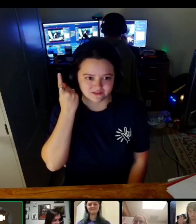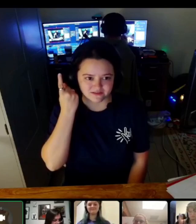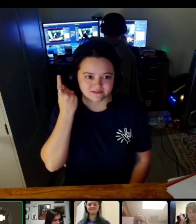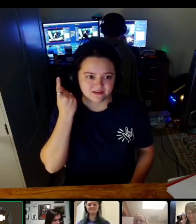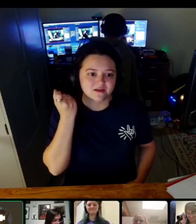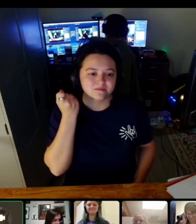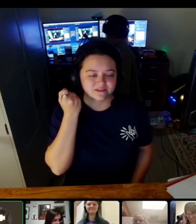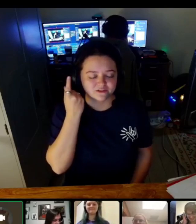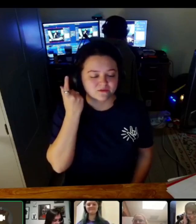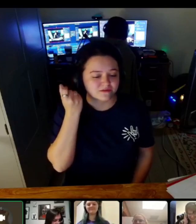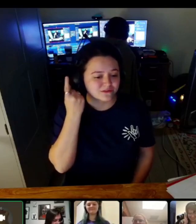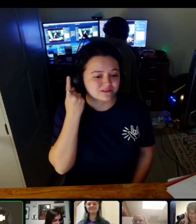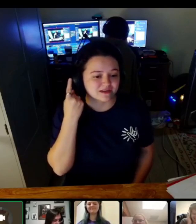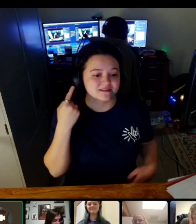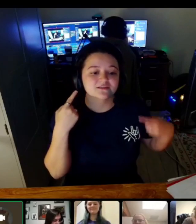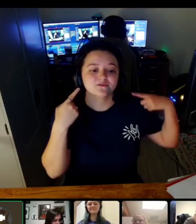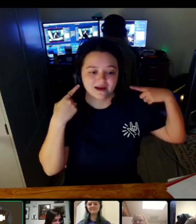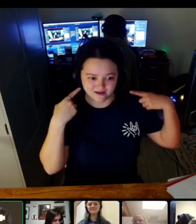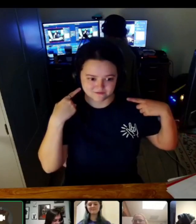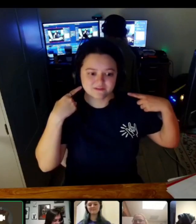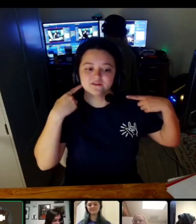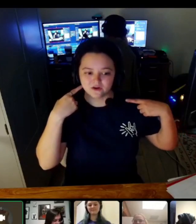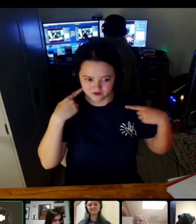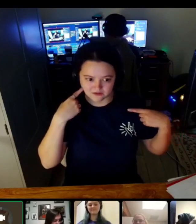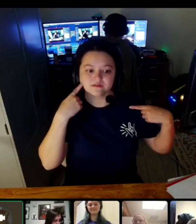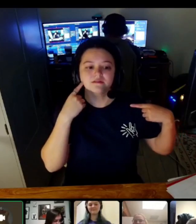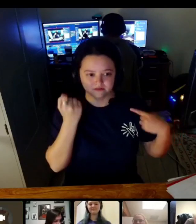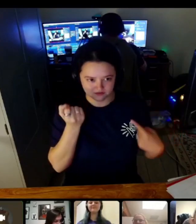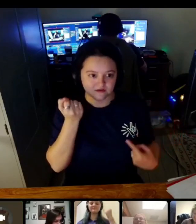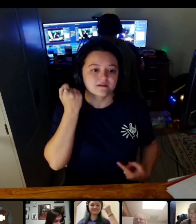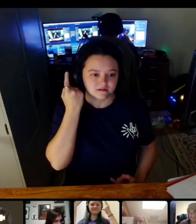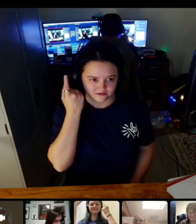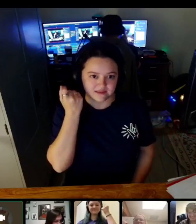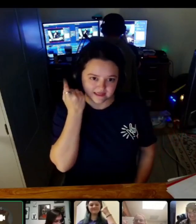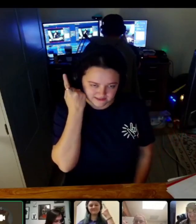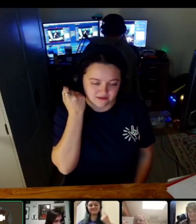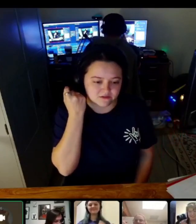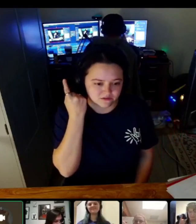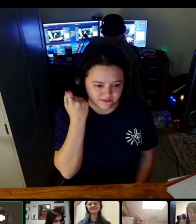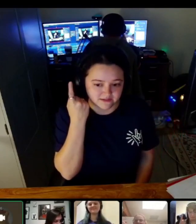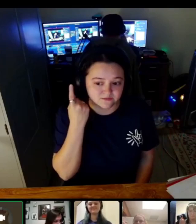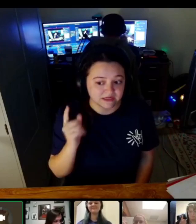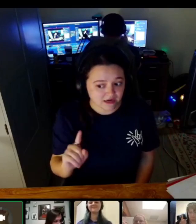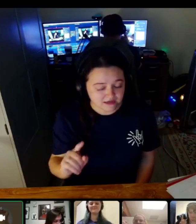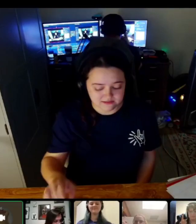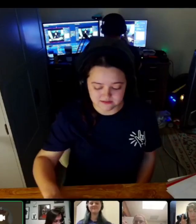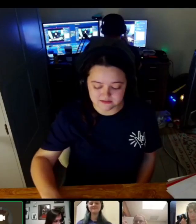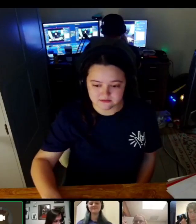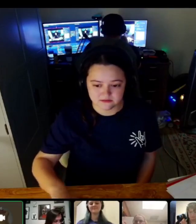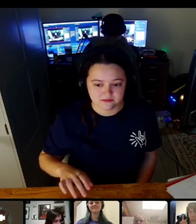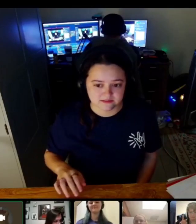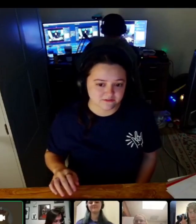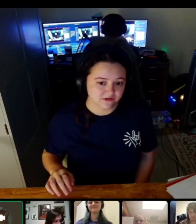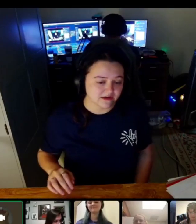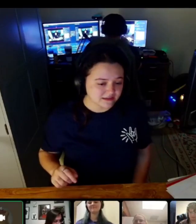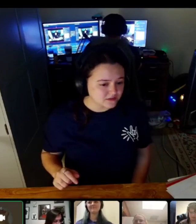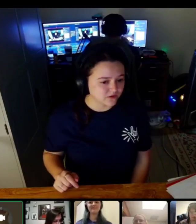Understand. Make sure that whenever you sign this, you have to nod. Yes, I understand. Because this very next one,